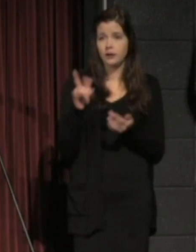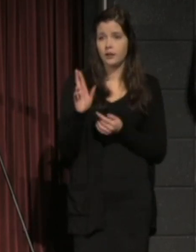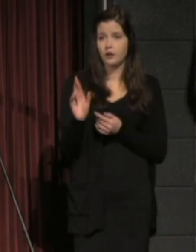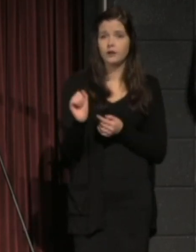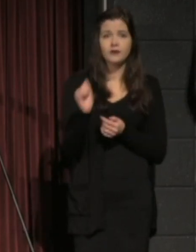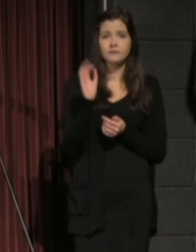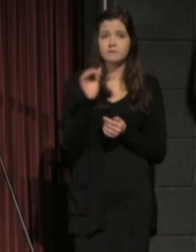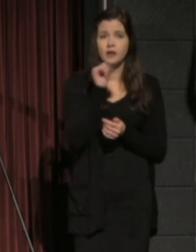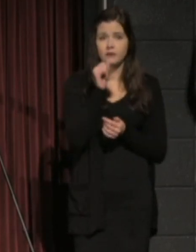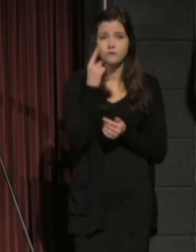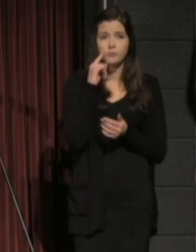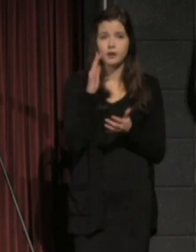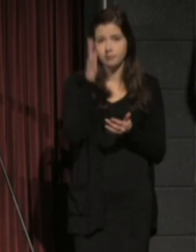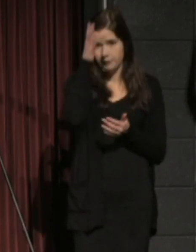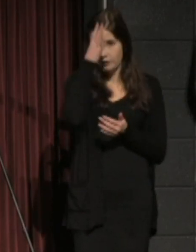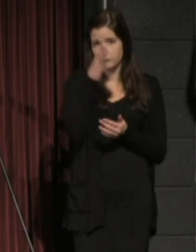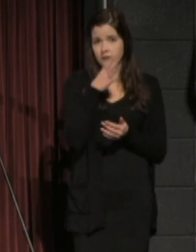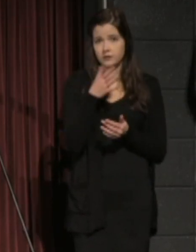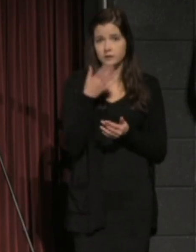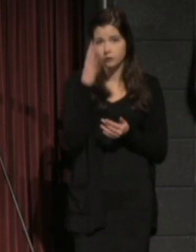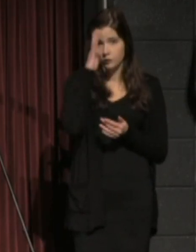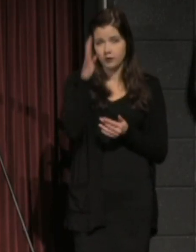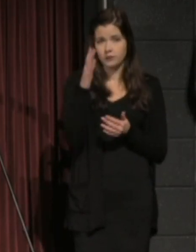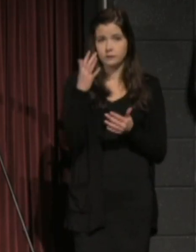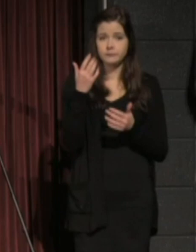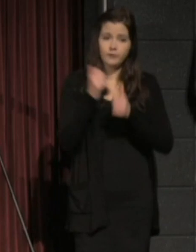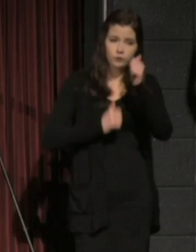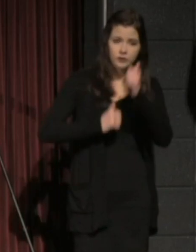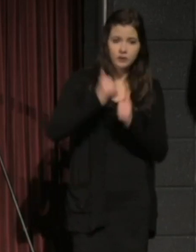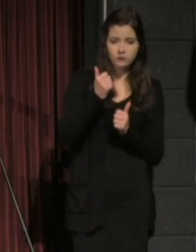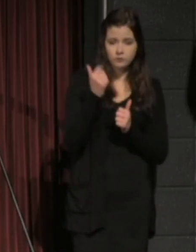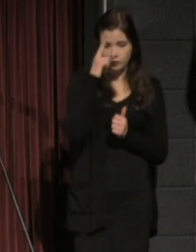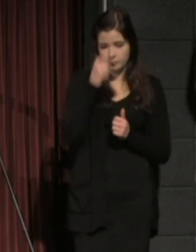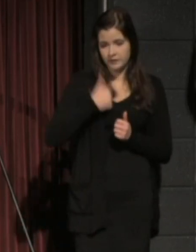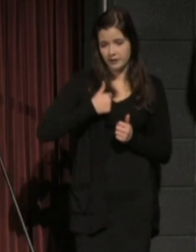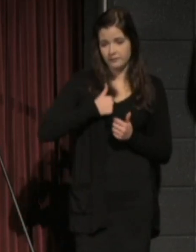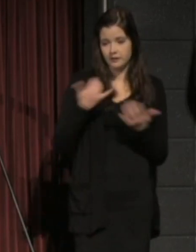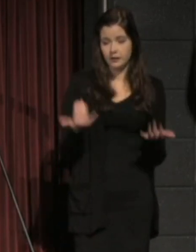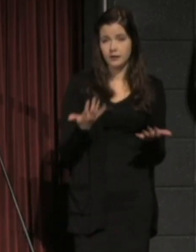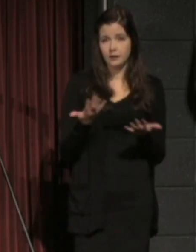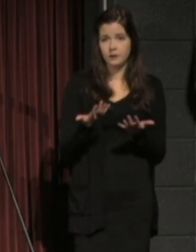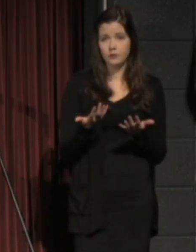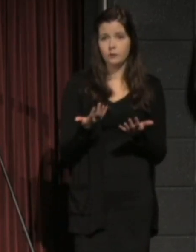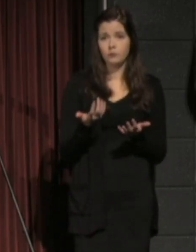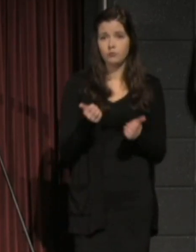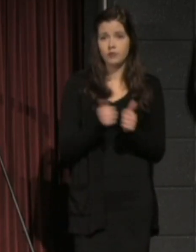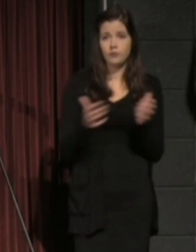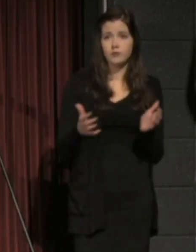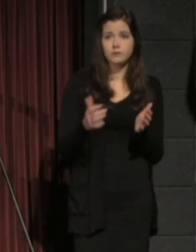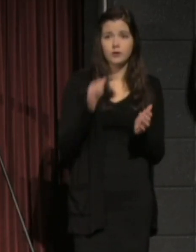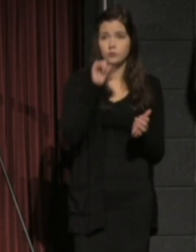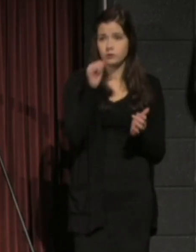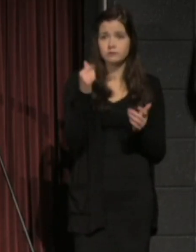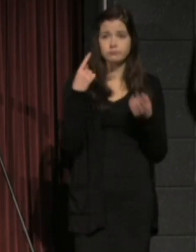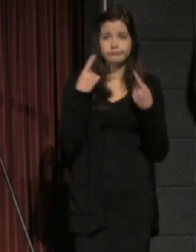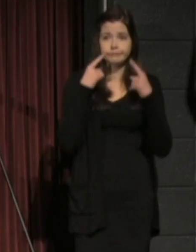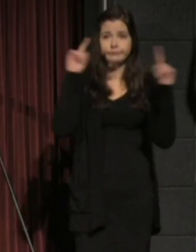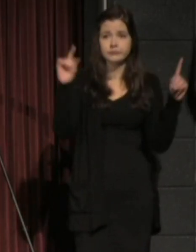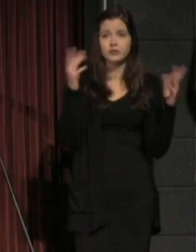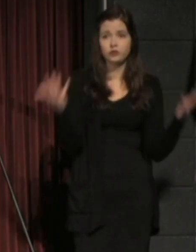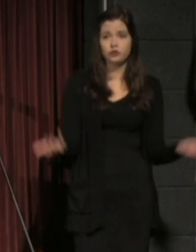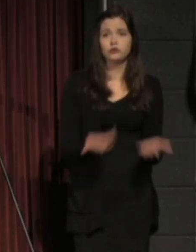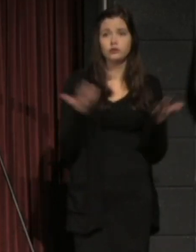parents. They are the ones that created the building blocks of who I am today. Without them, I'm sure I never would have exceeded at Lake Region as I